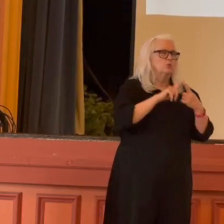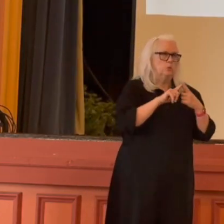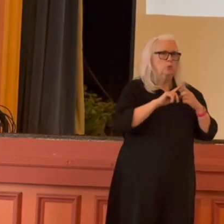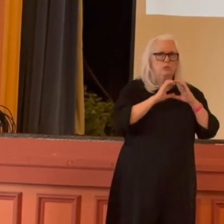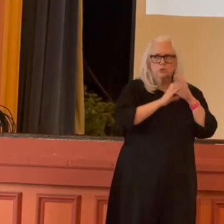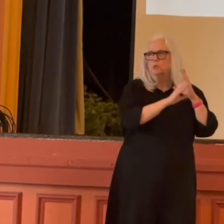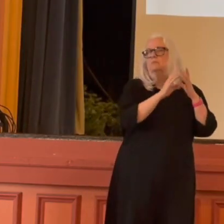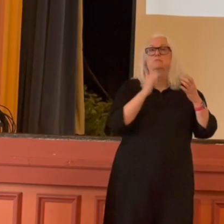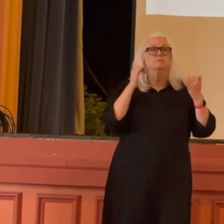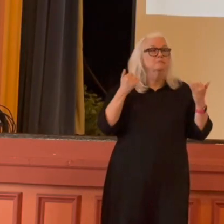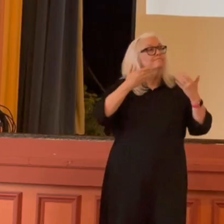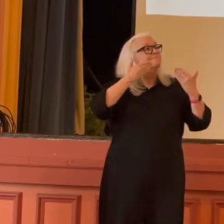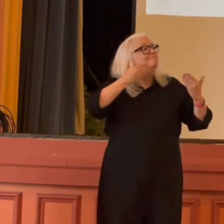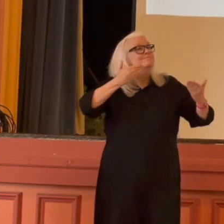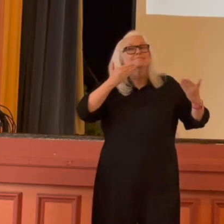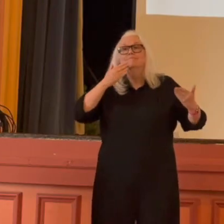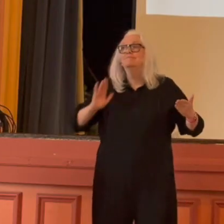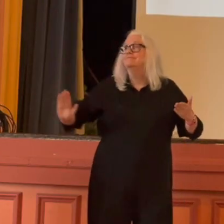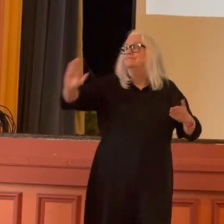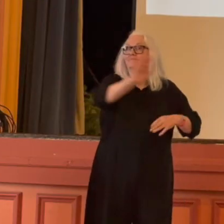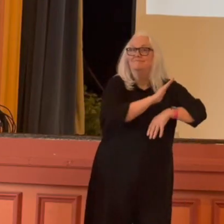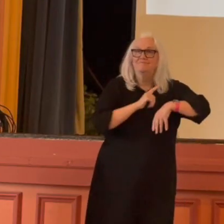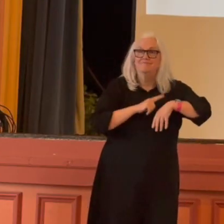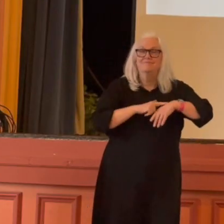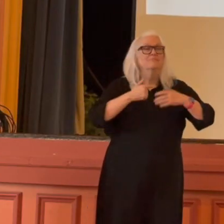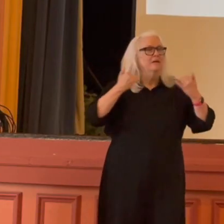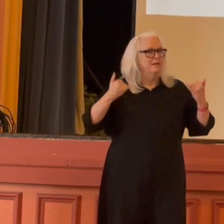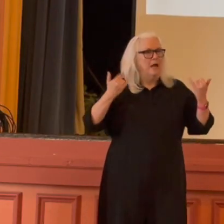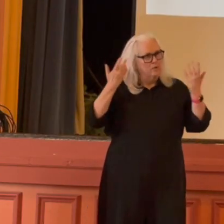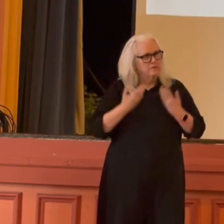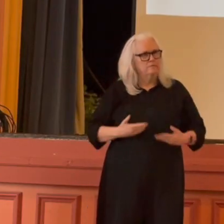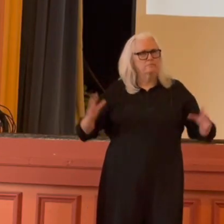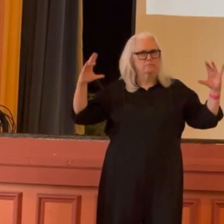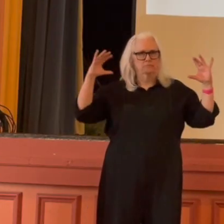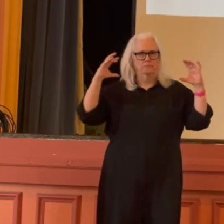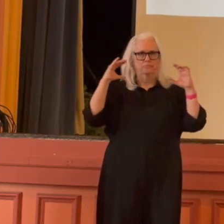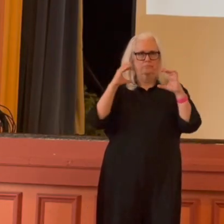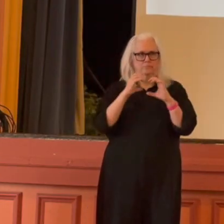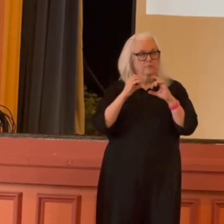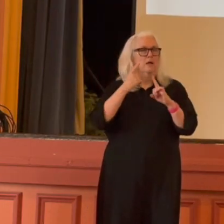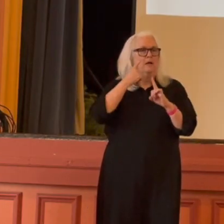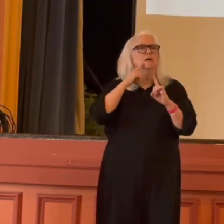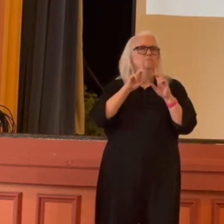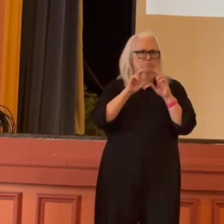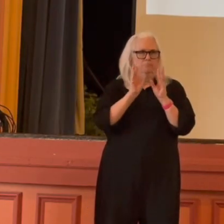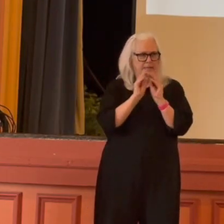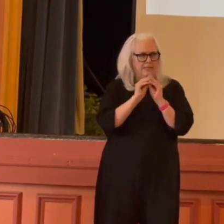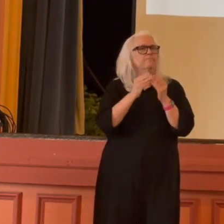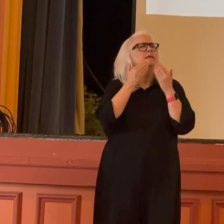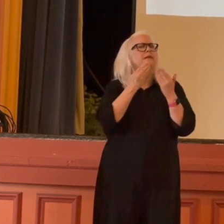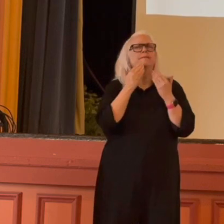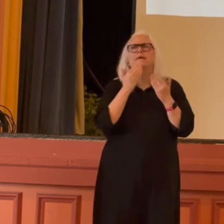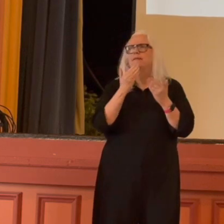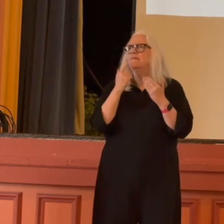time. This concludes our council district meeting for the Fillmore district. Thank you so much for your questions. If